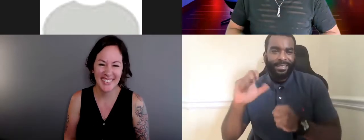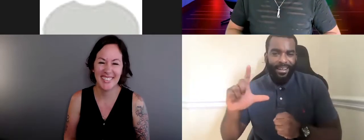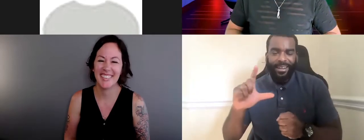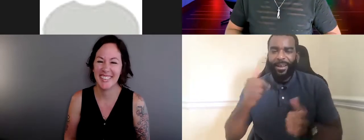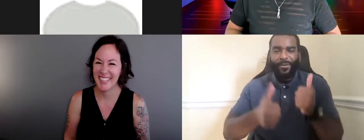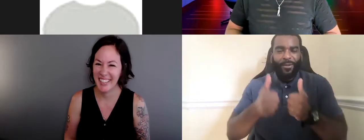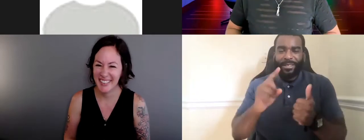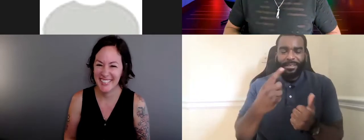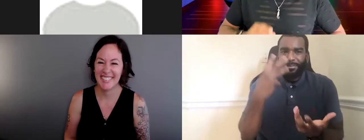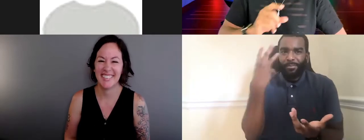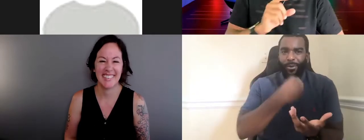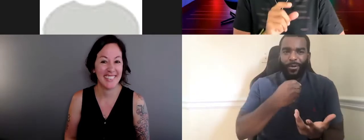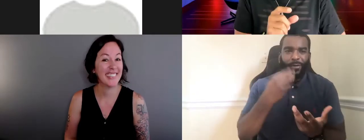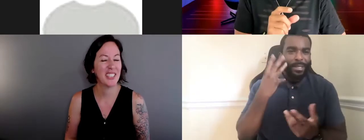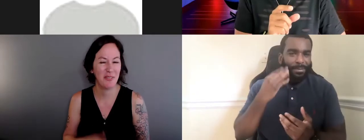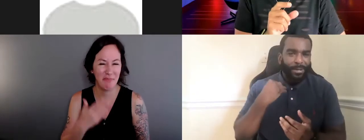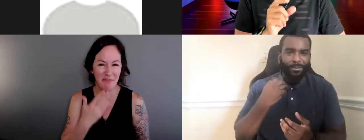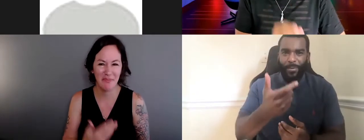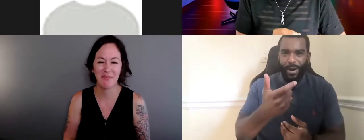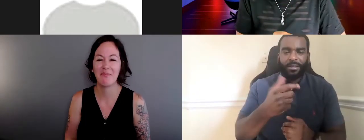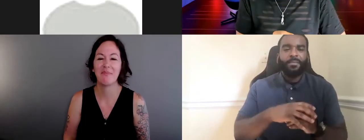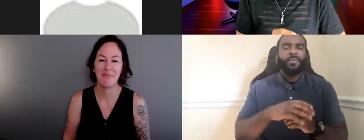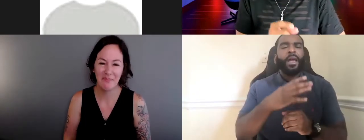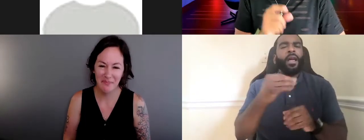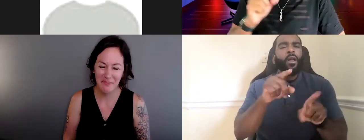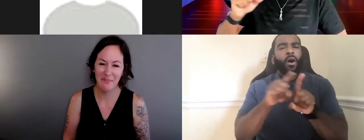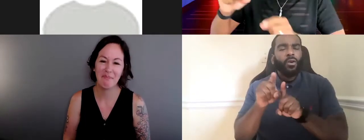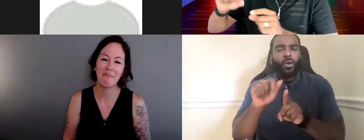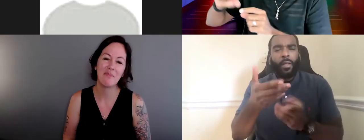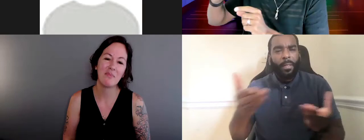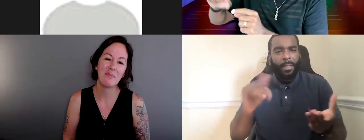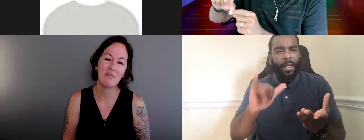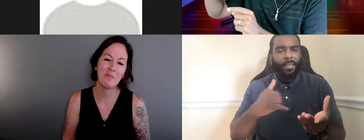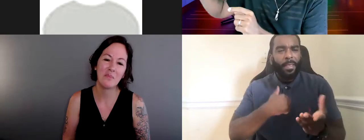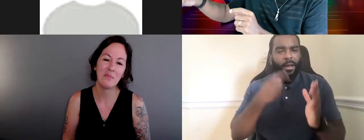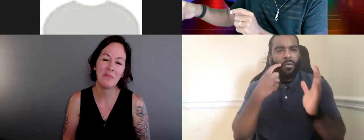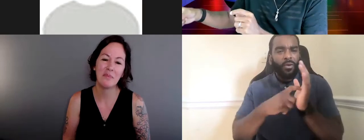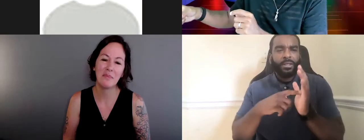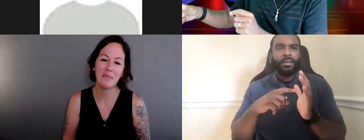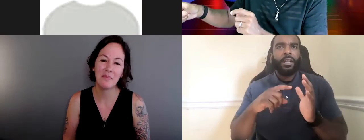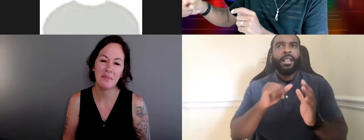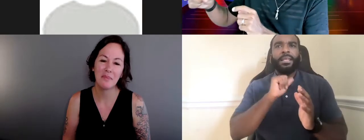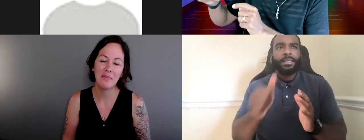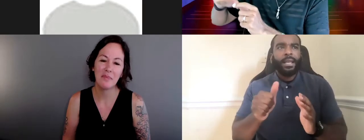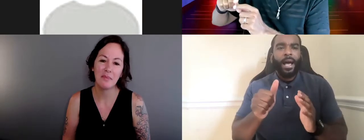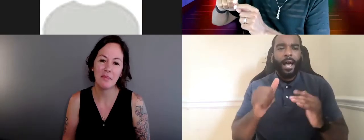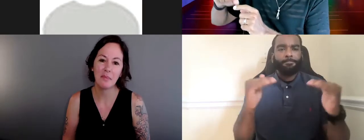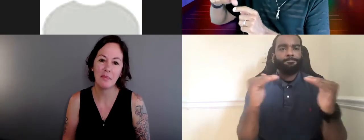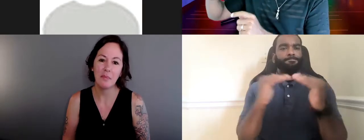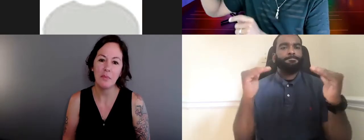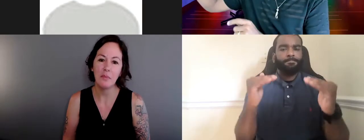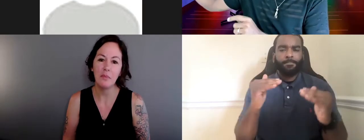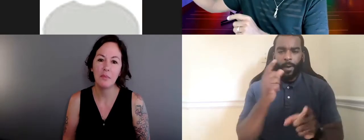beautiful experience. And the other thing that stood out to me was how there isn't a correlation, you were